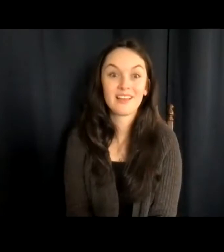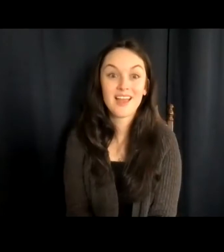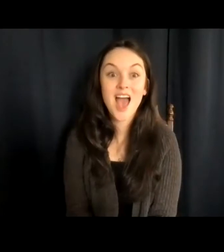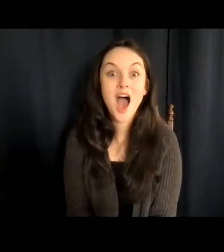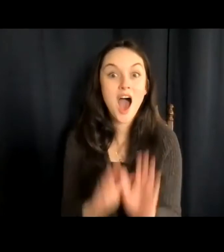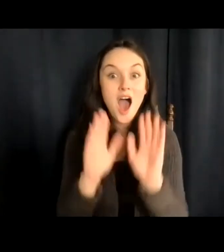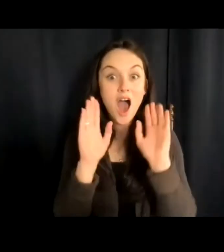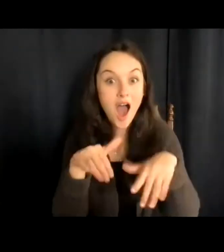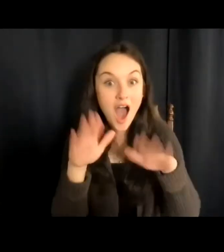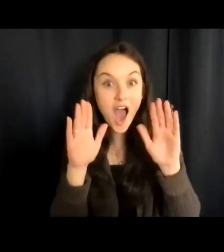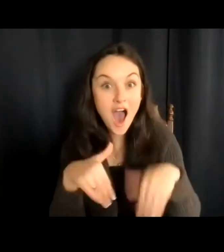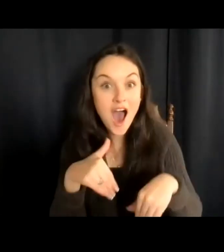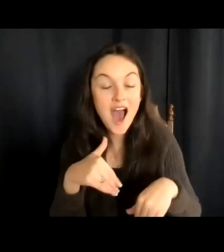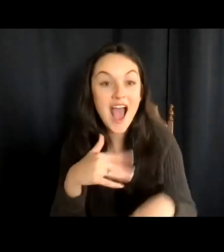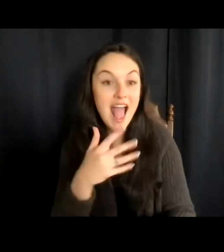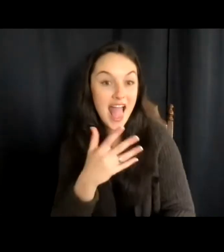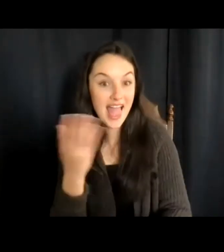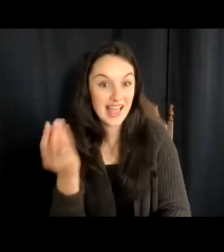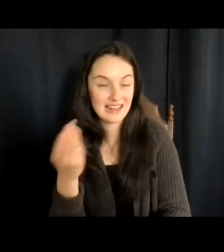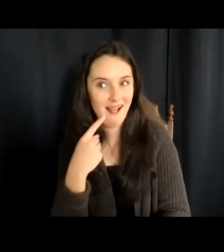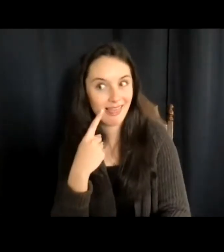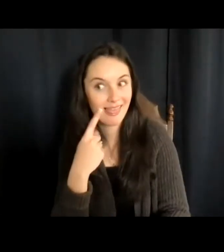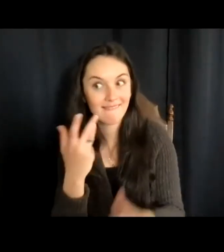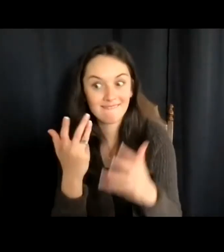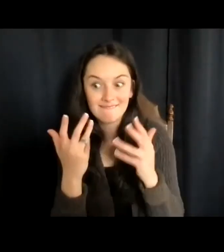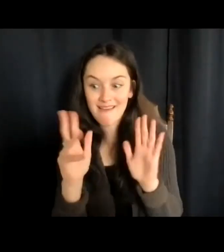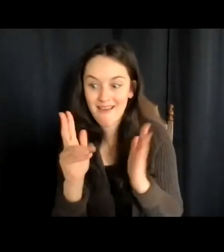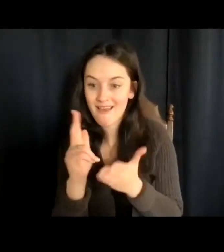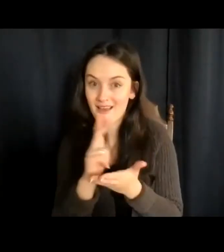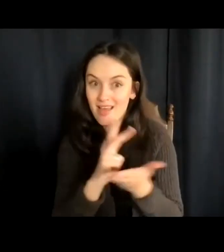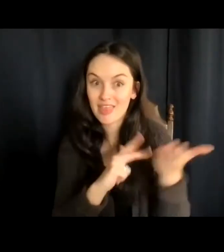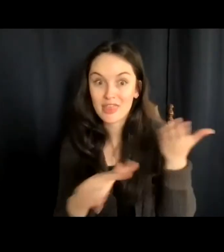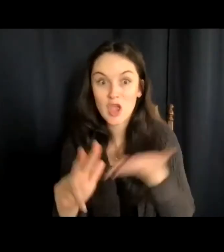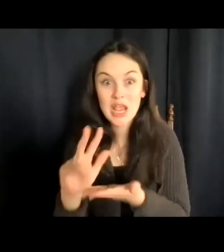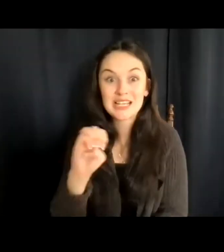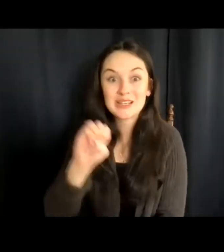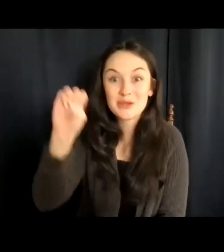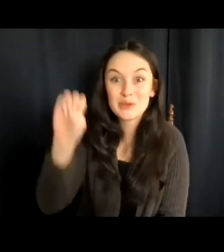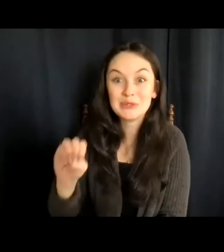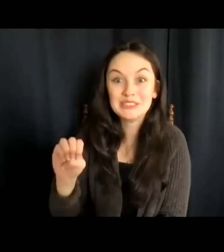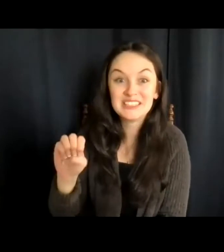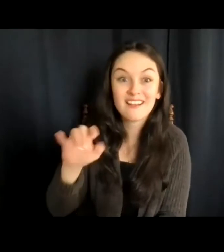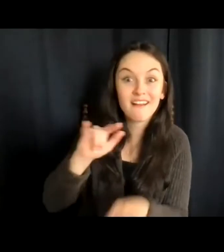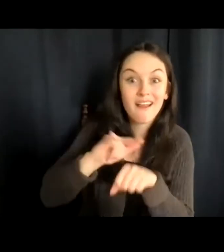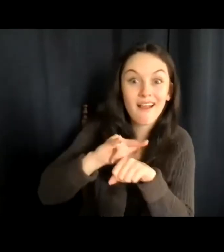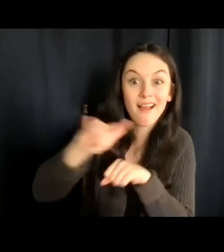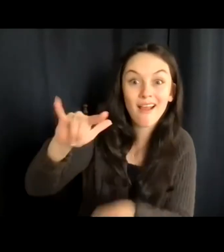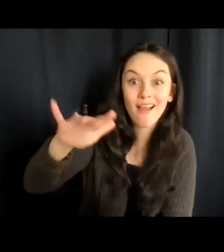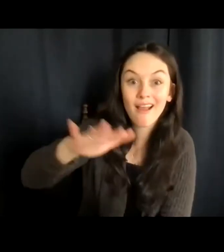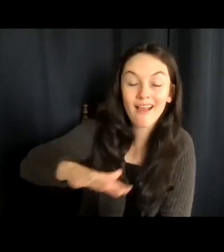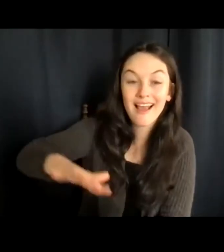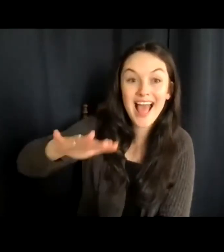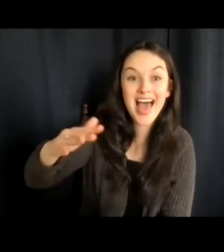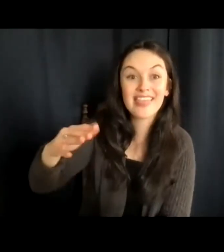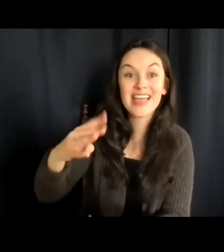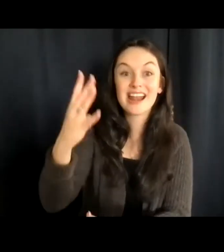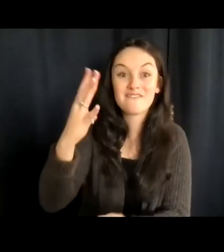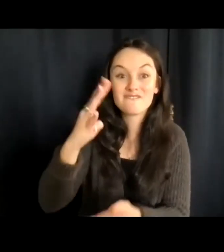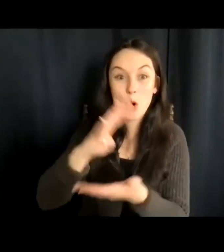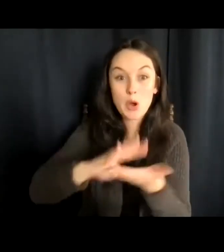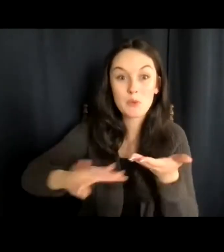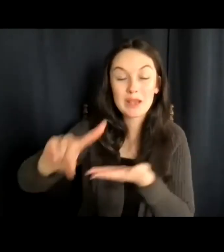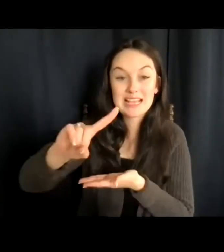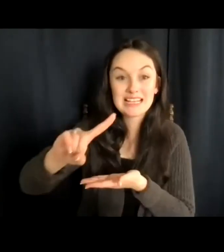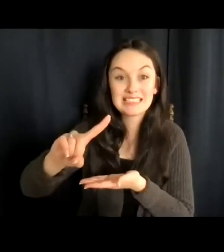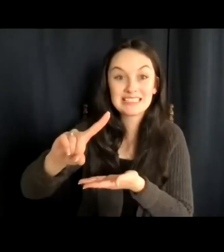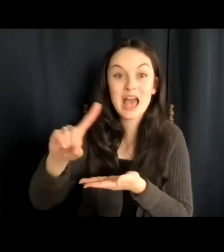And I think after that, we get to go to the Eugene airport. And then after that, we get to do a bee